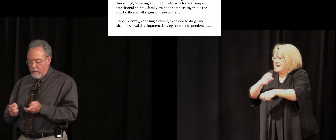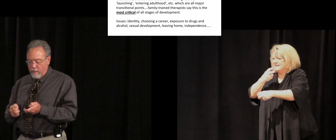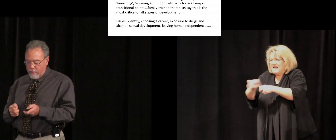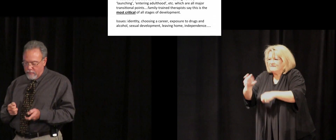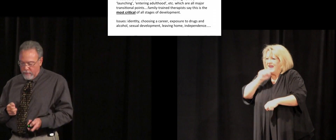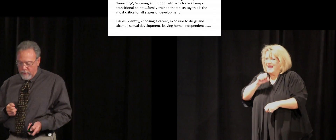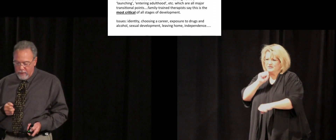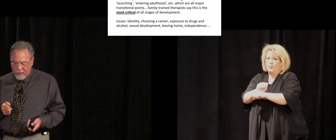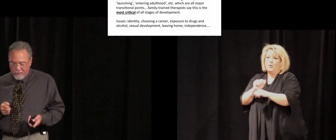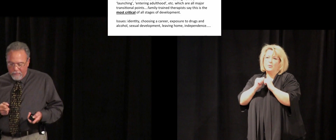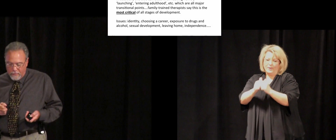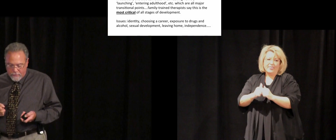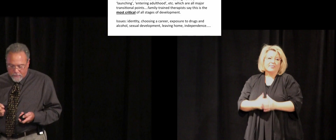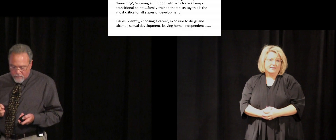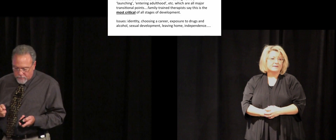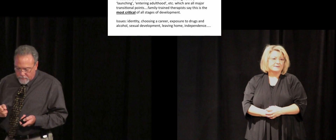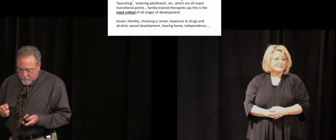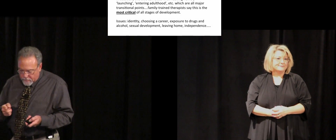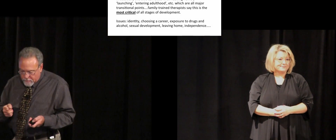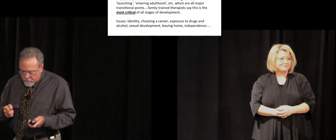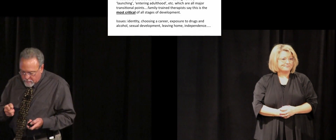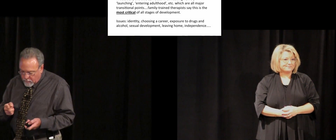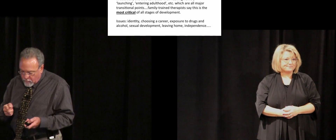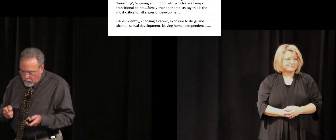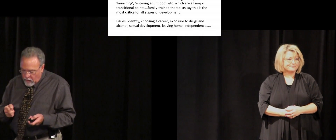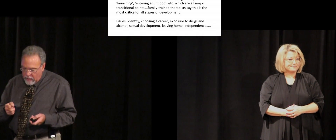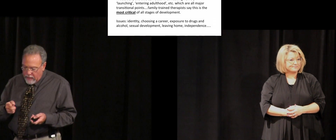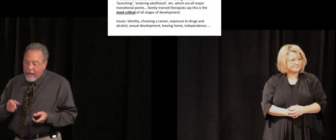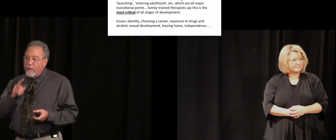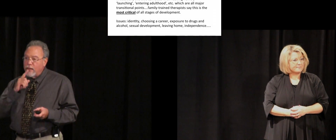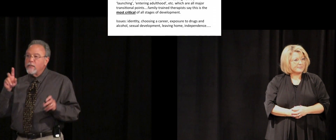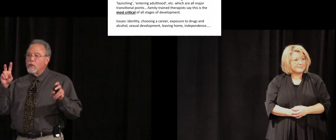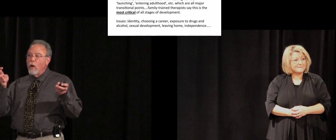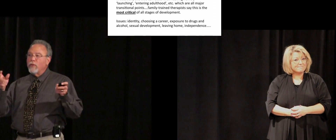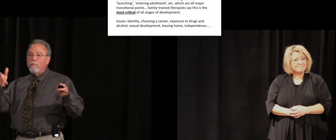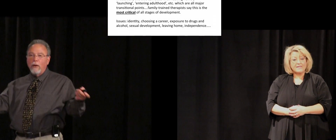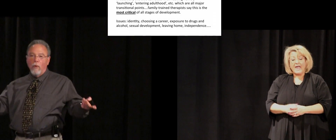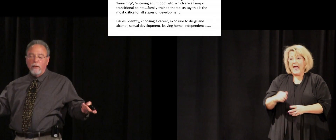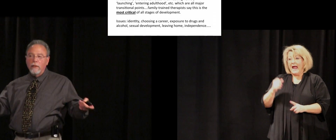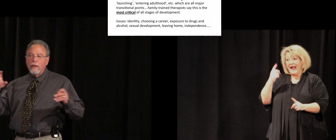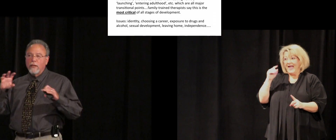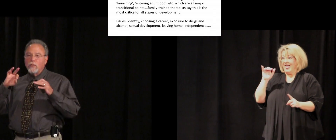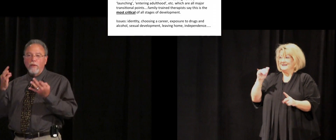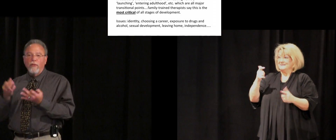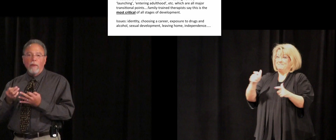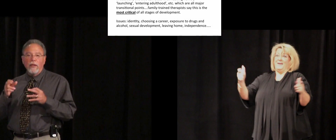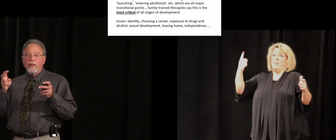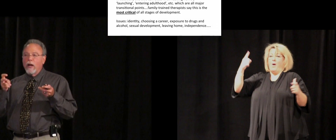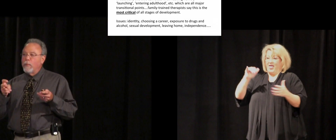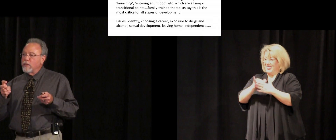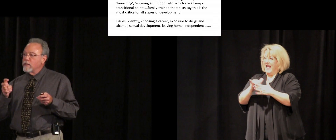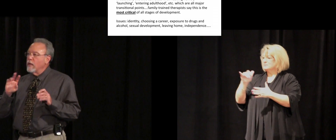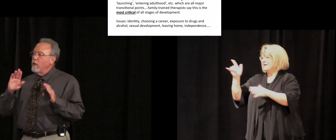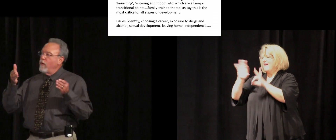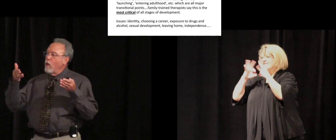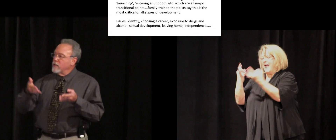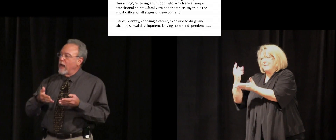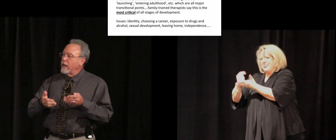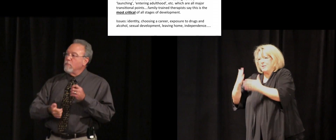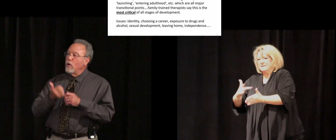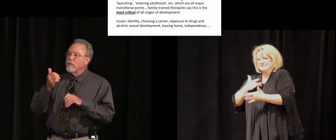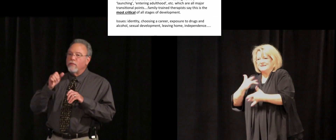I didn't know that. I had no idea that that was possible. And so, I'm jumping ahead of myself a little bit,